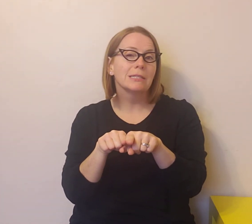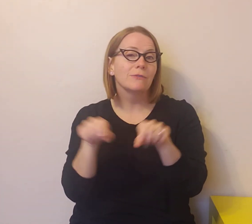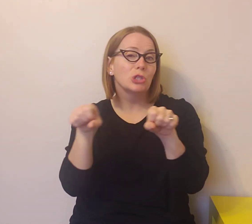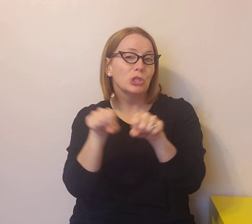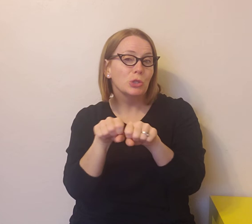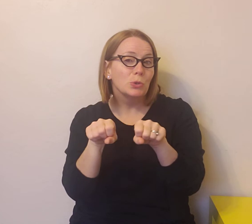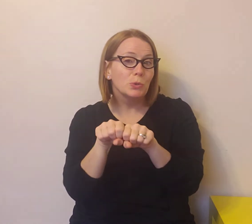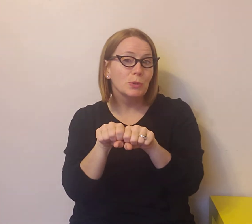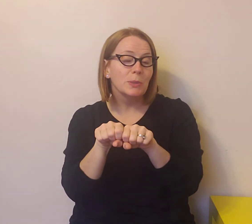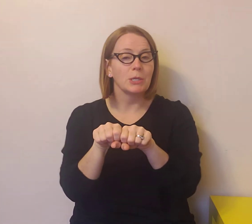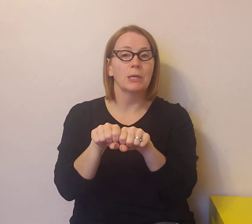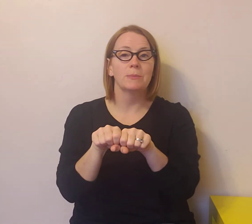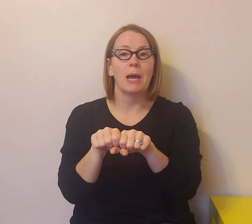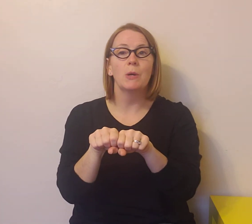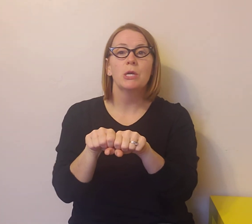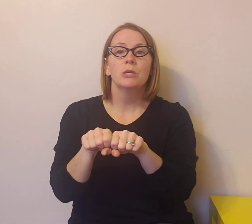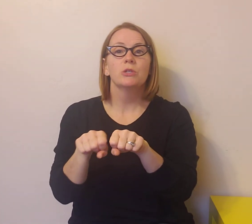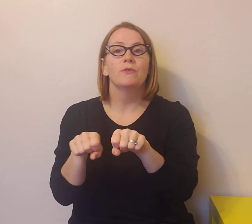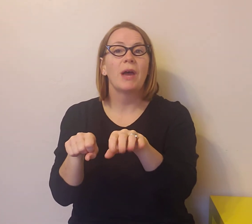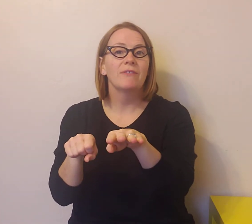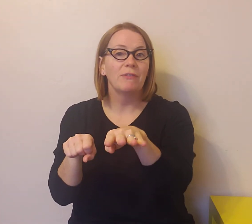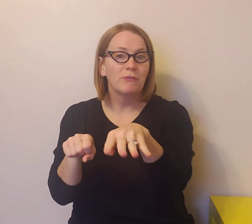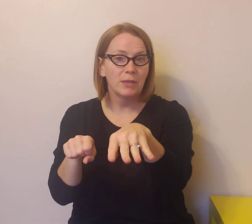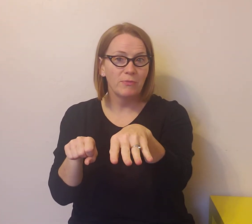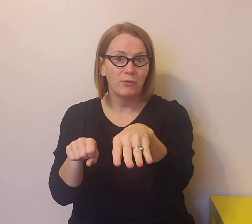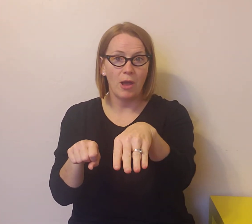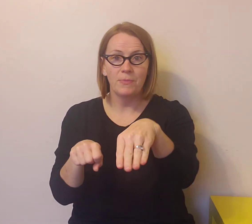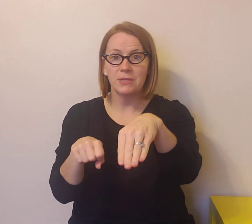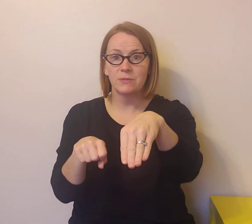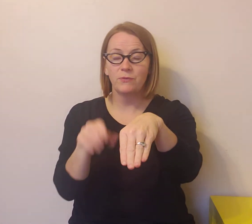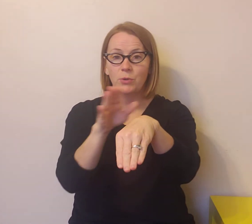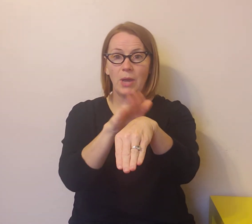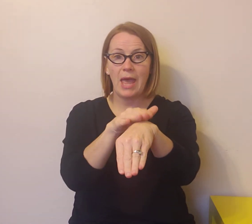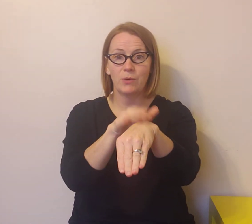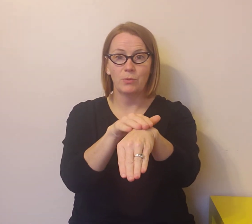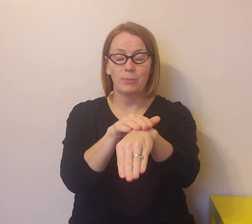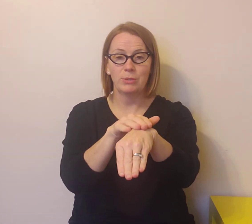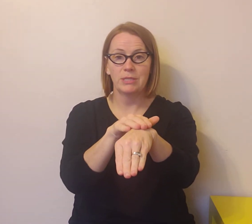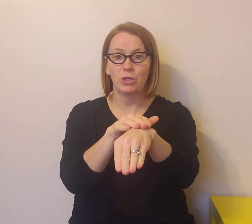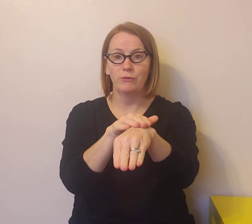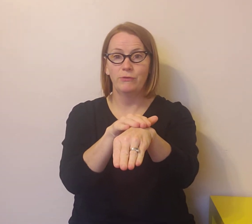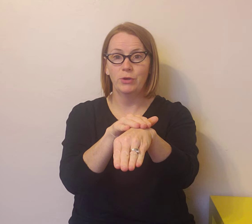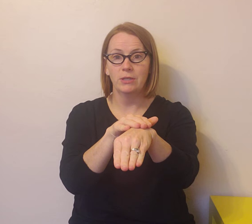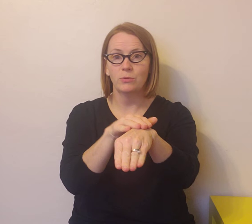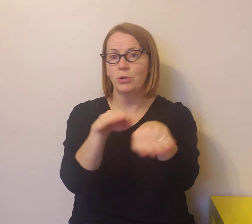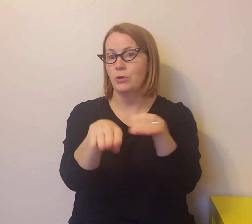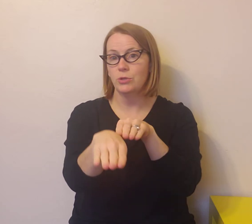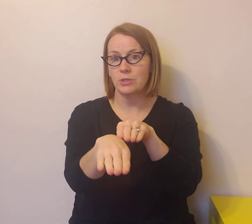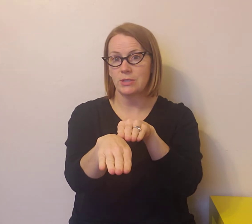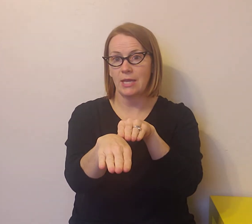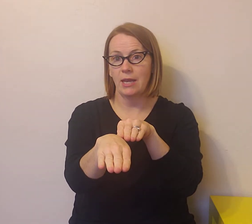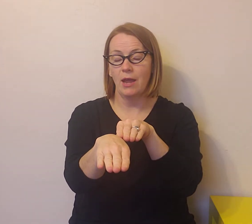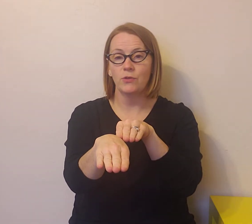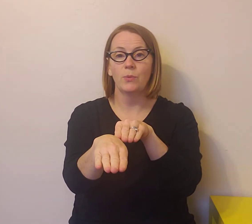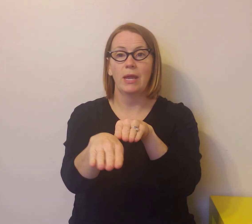of shoes we talked about so if you have a flip-flop this foot hand would represent your foot or you could use this hand either way